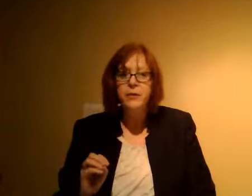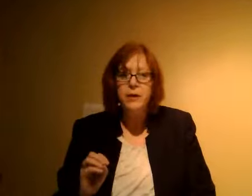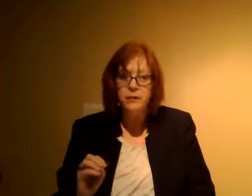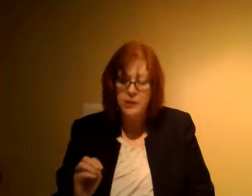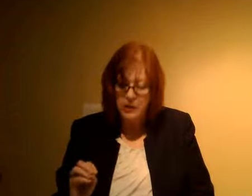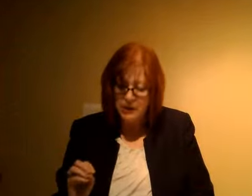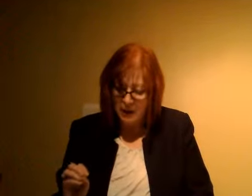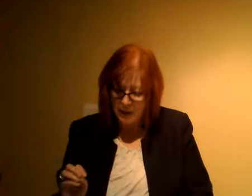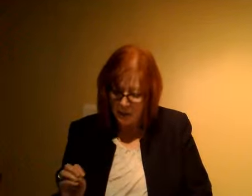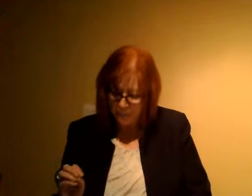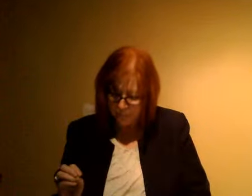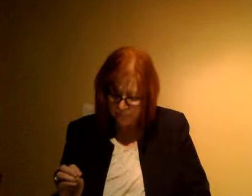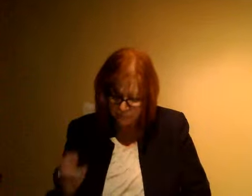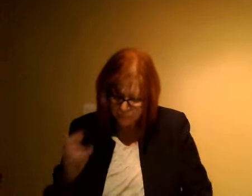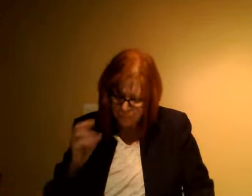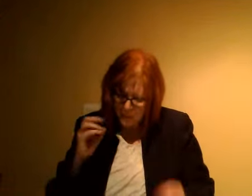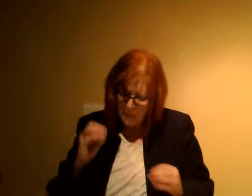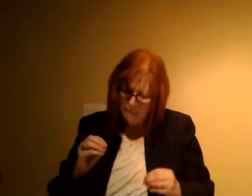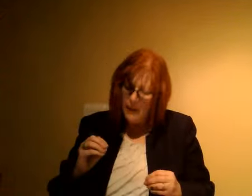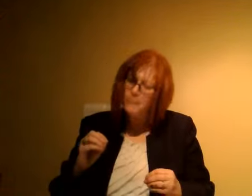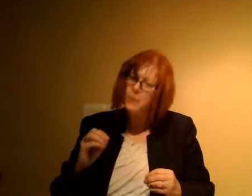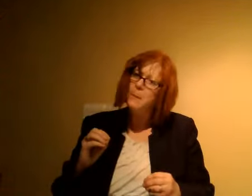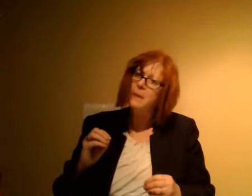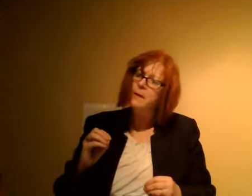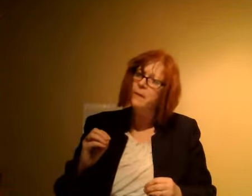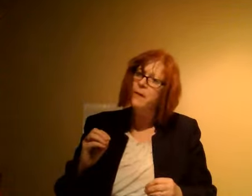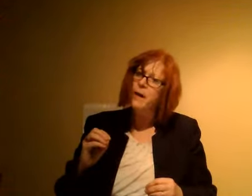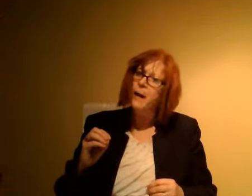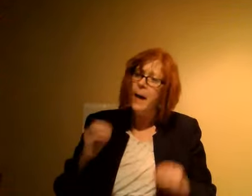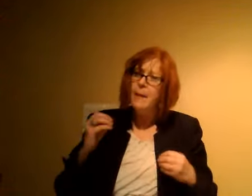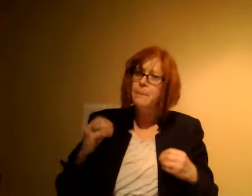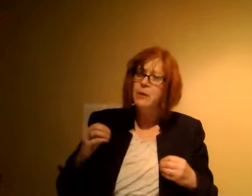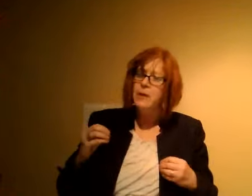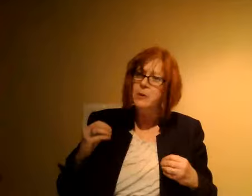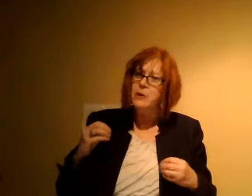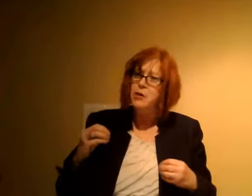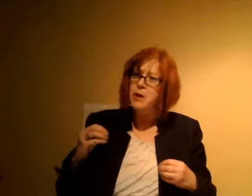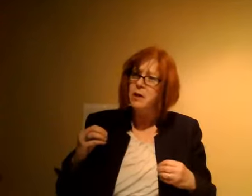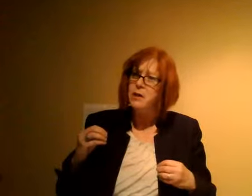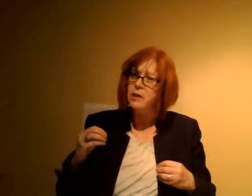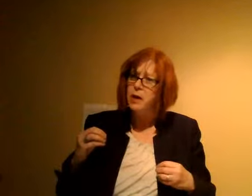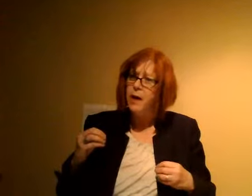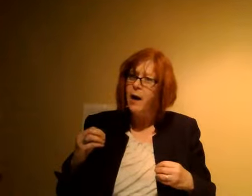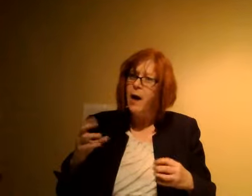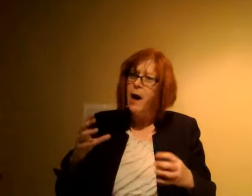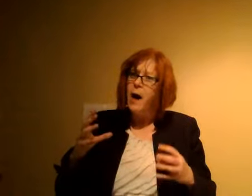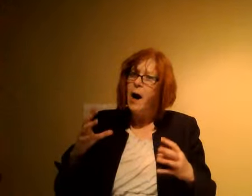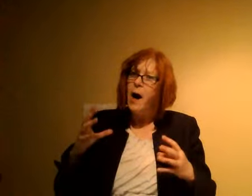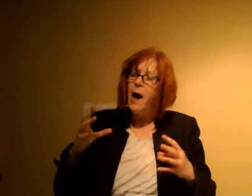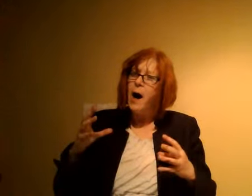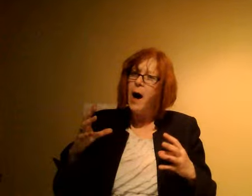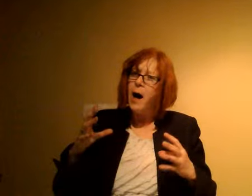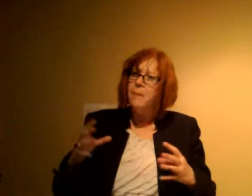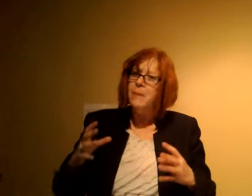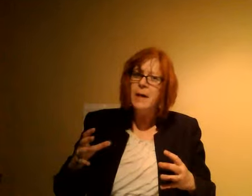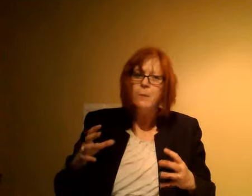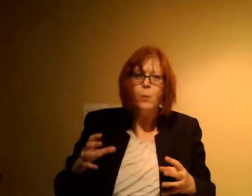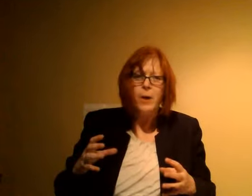clarity of understanding, my perspective and perceptions changed. I became